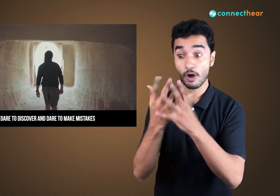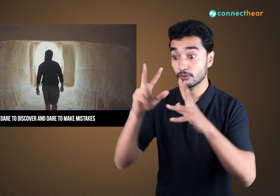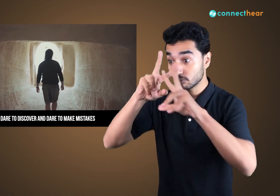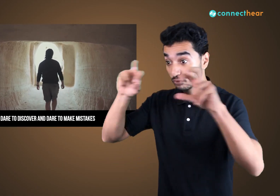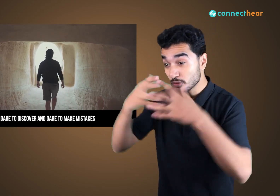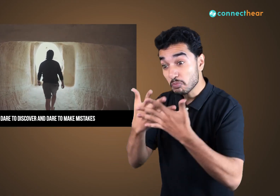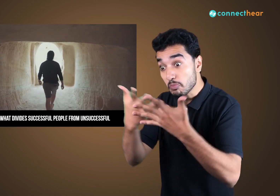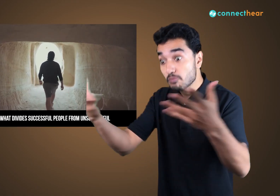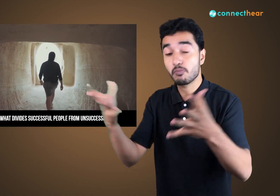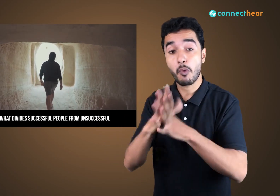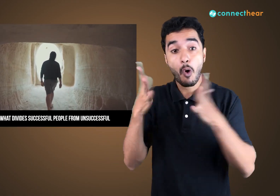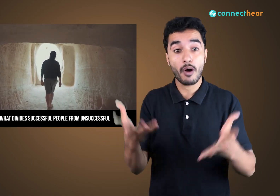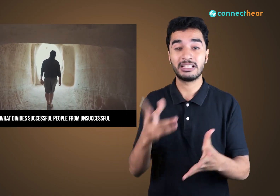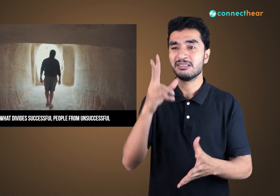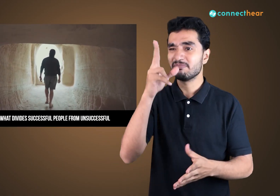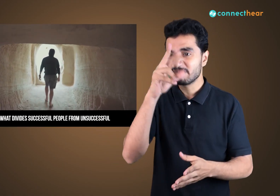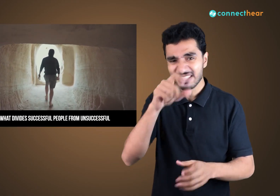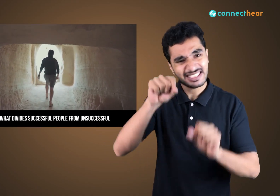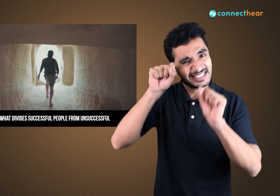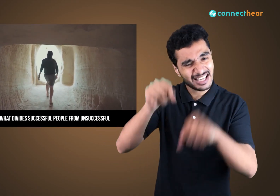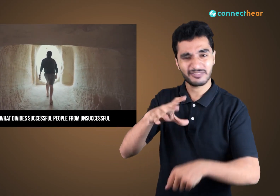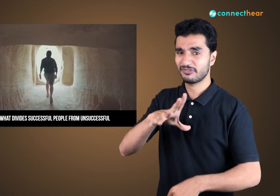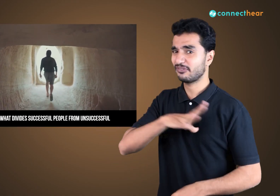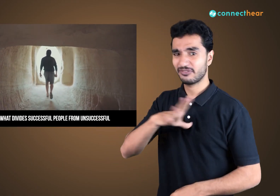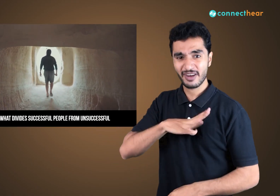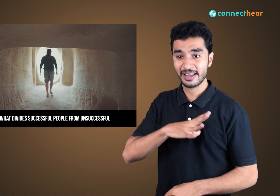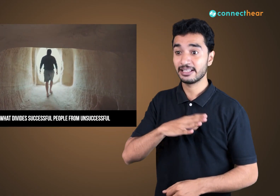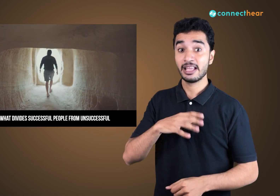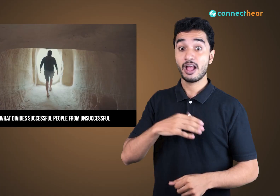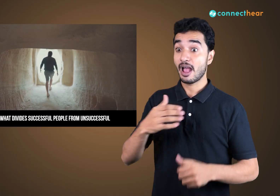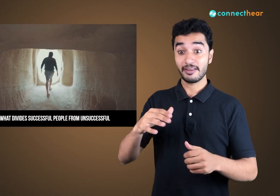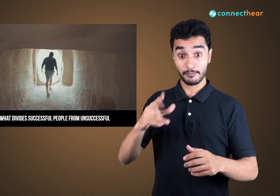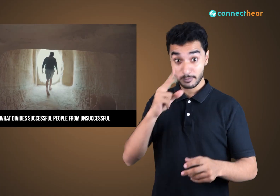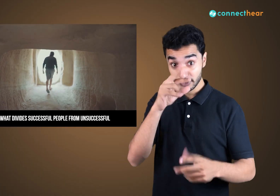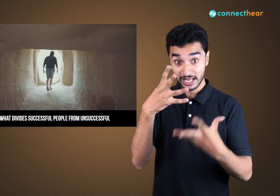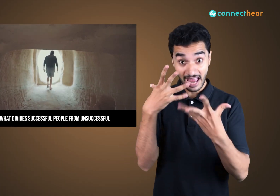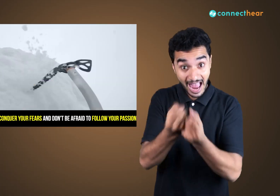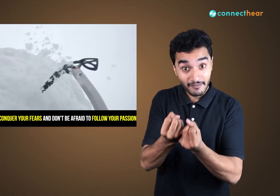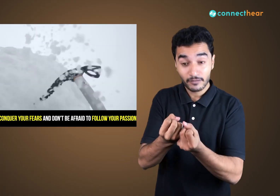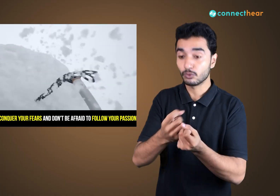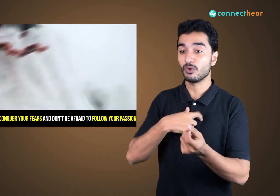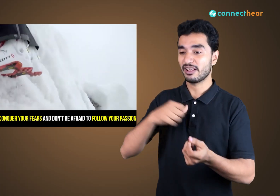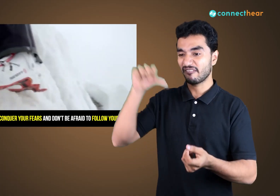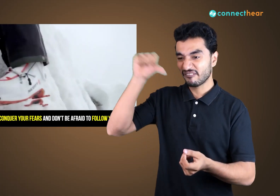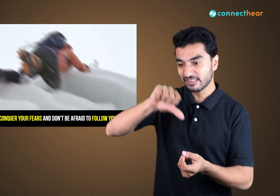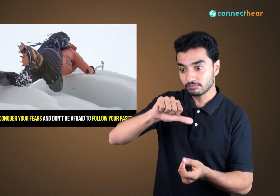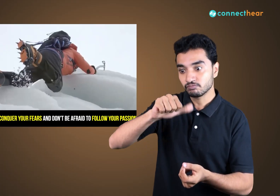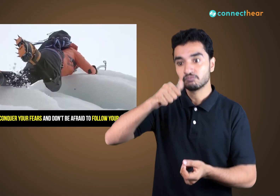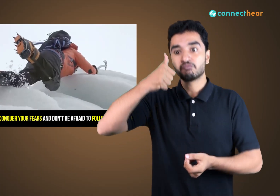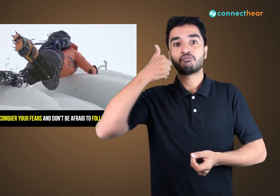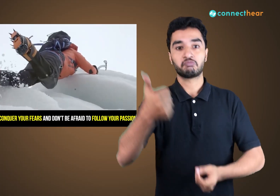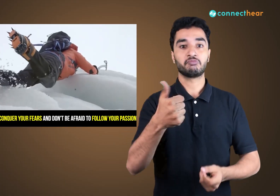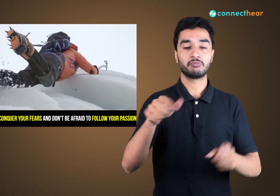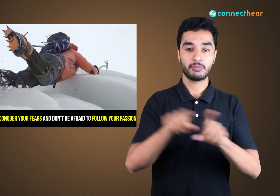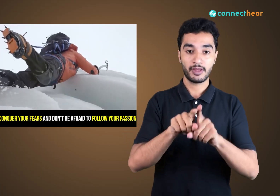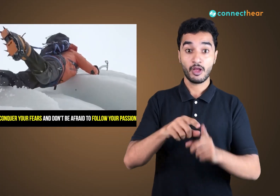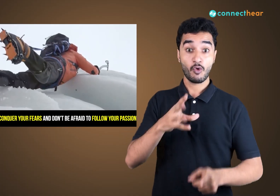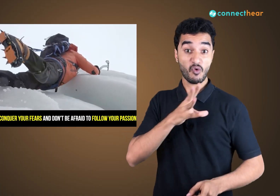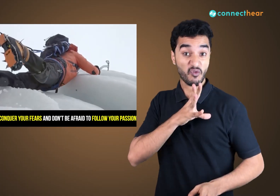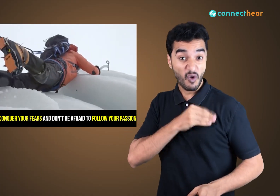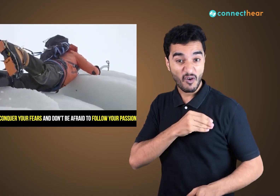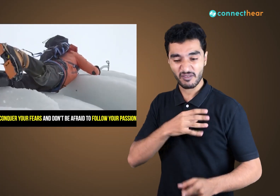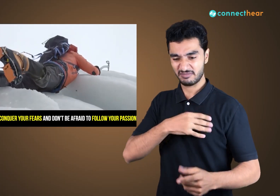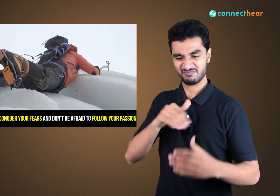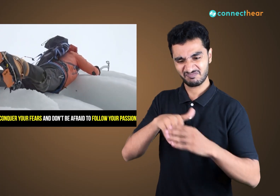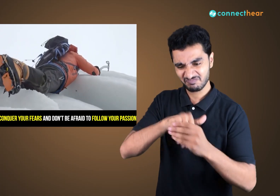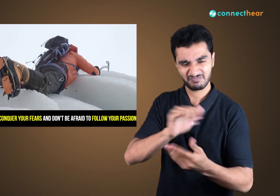make mistakes. That's what divides successful people from unsuccessful. Don't be afraid to conquer your fears,